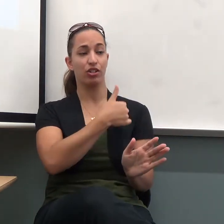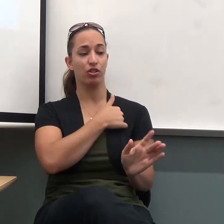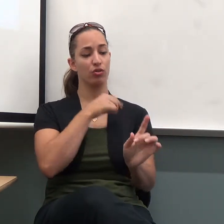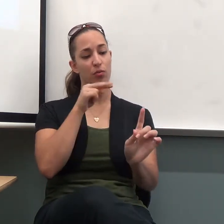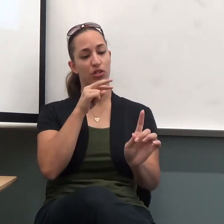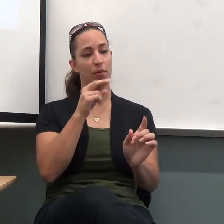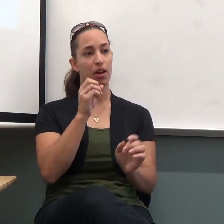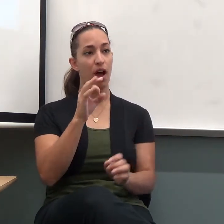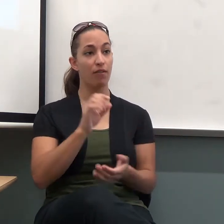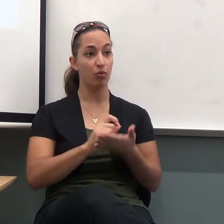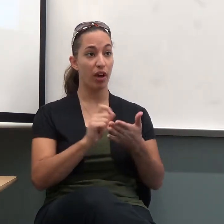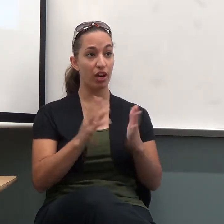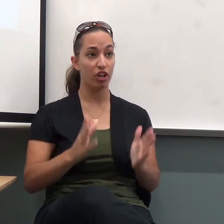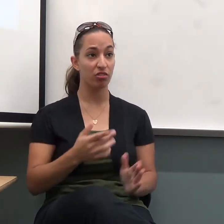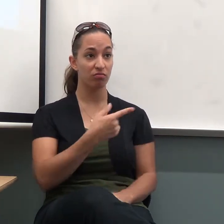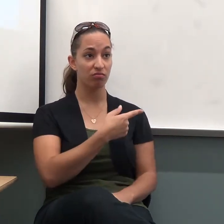Do I convey the attitude of the writer?